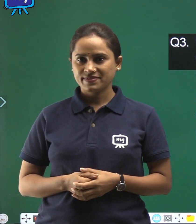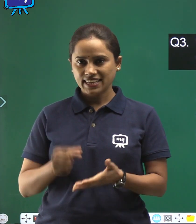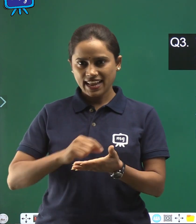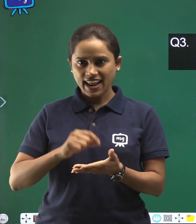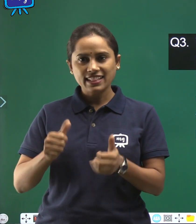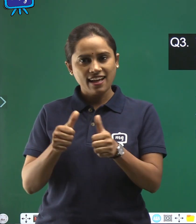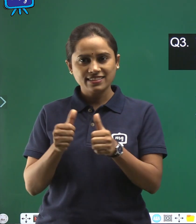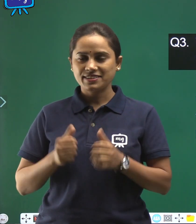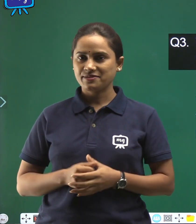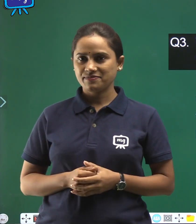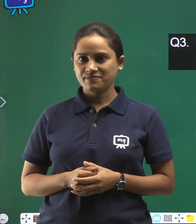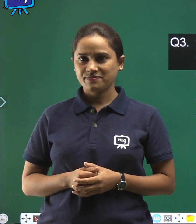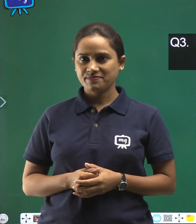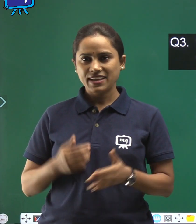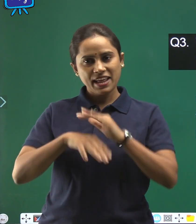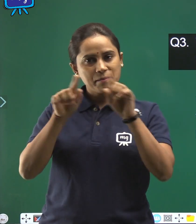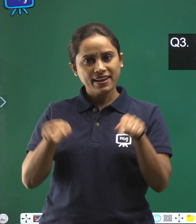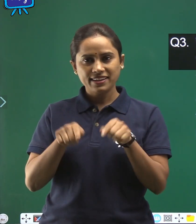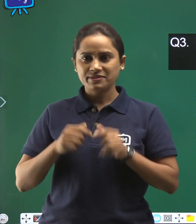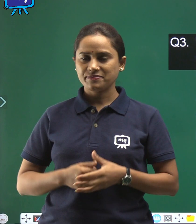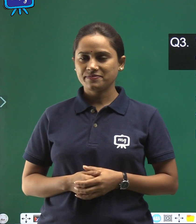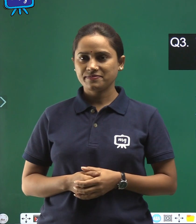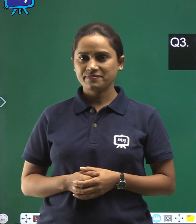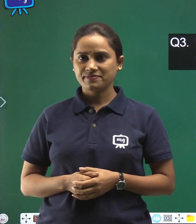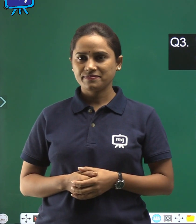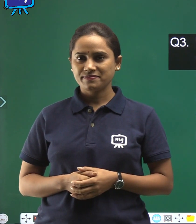Write the answer in bracket.